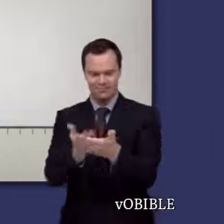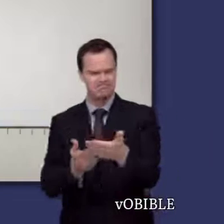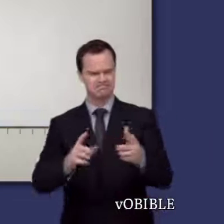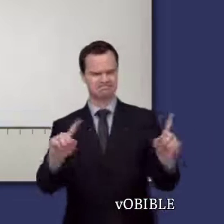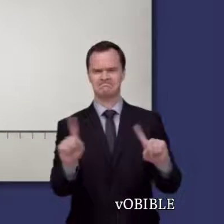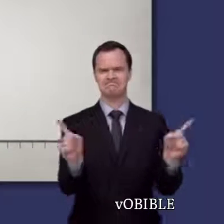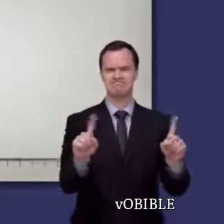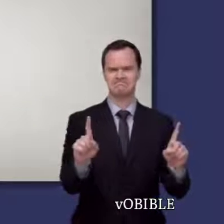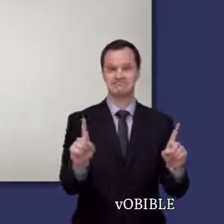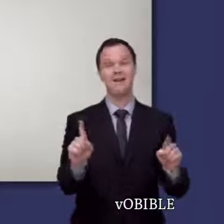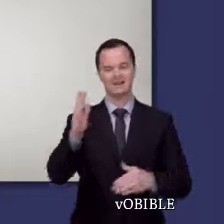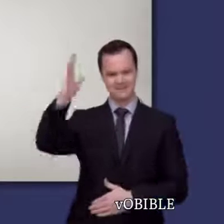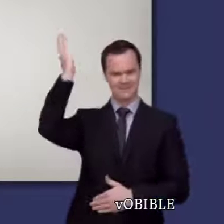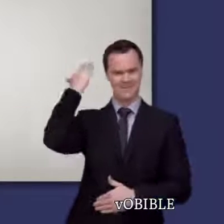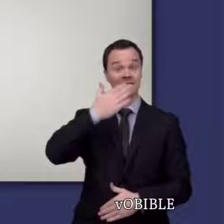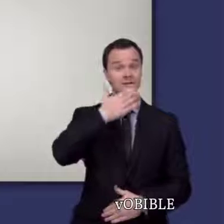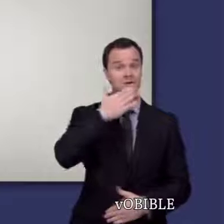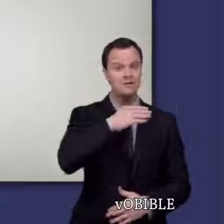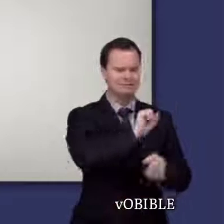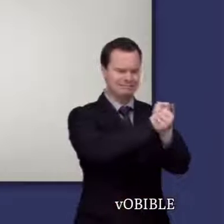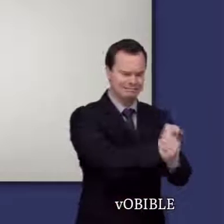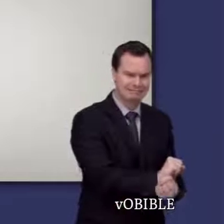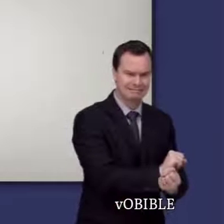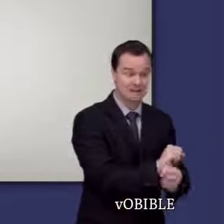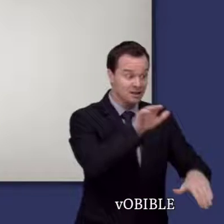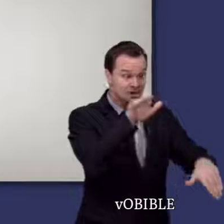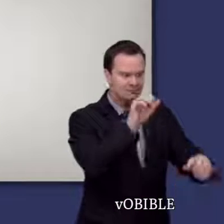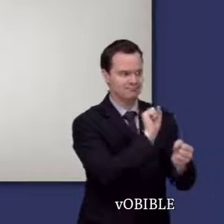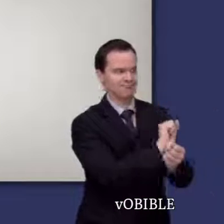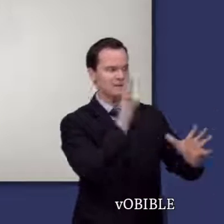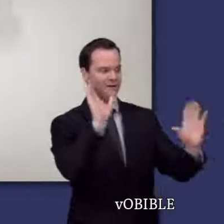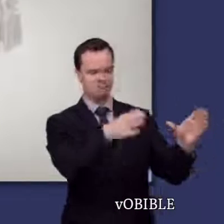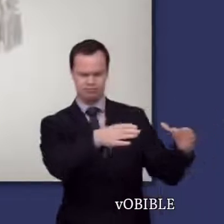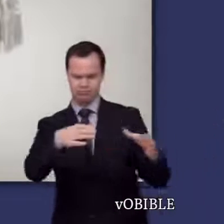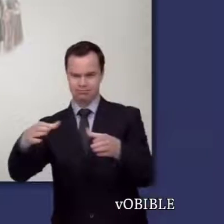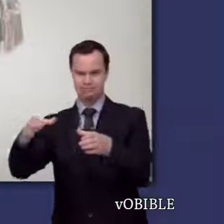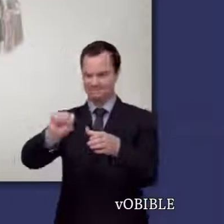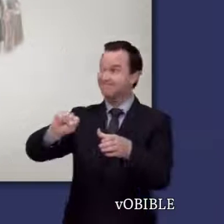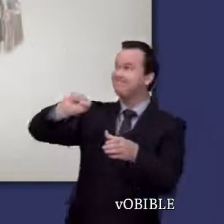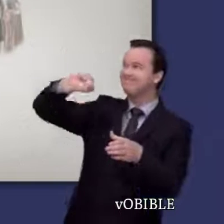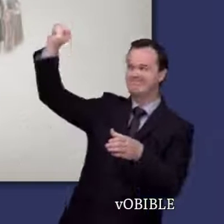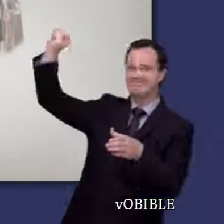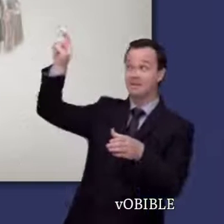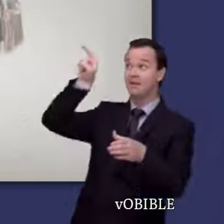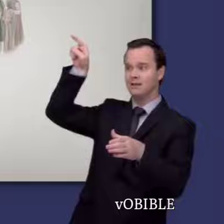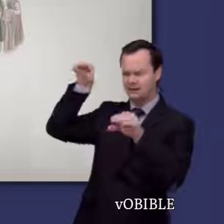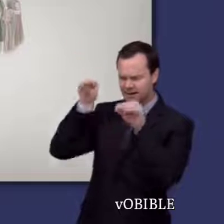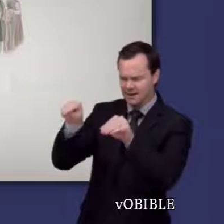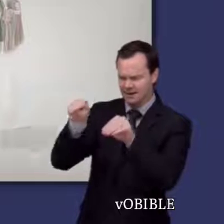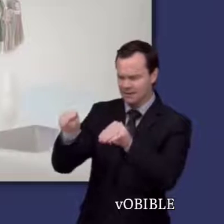Exodus tells us how Jehovah delivered the Israelites from slavery in Egypt, how he organized them into a